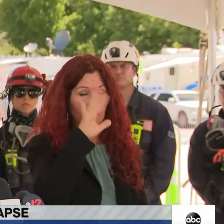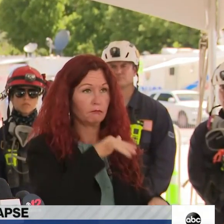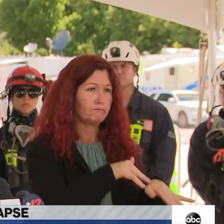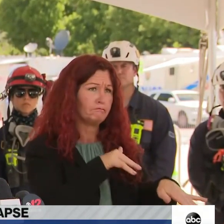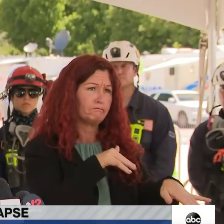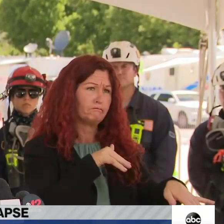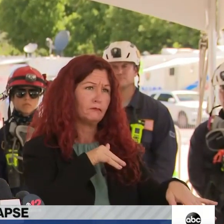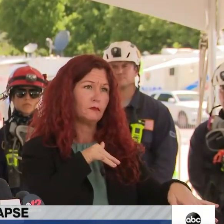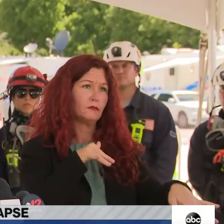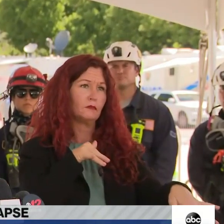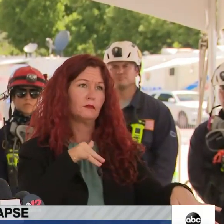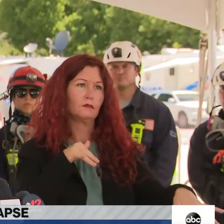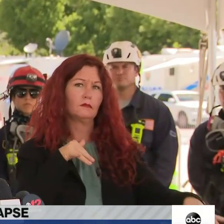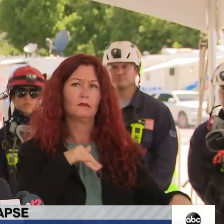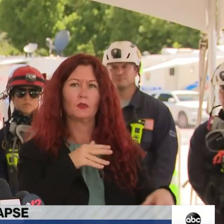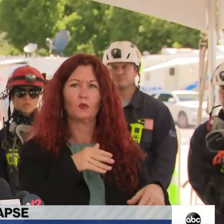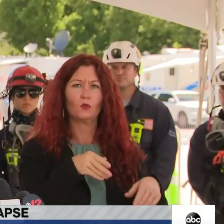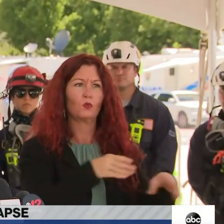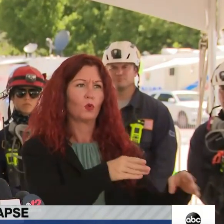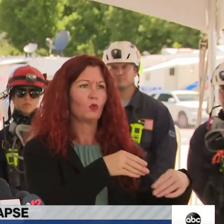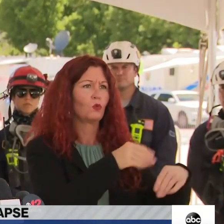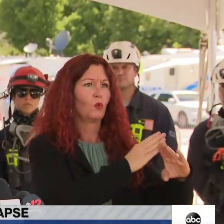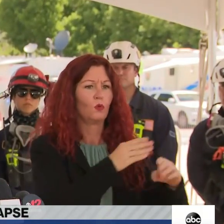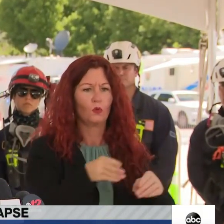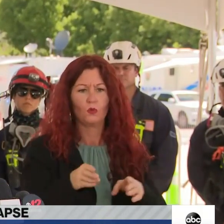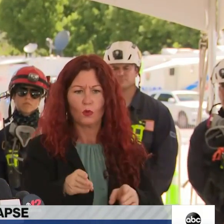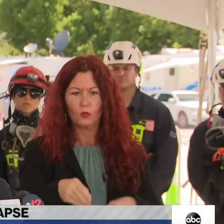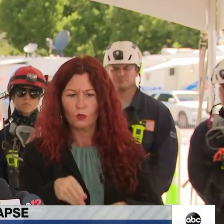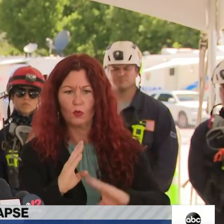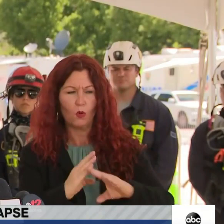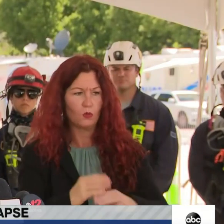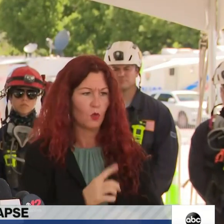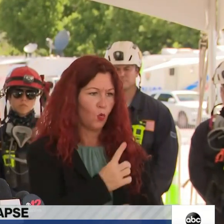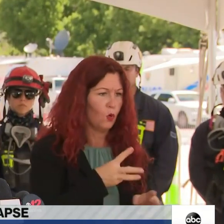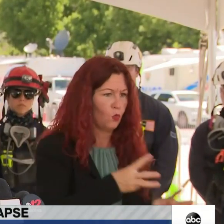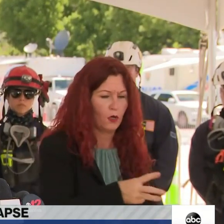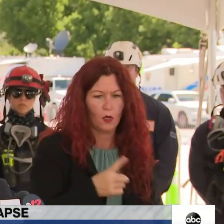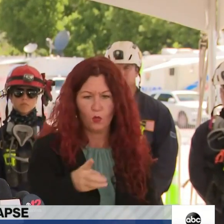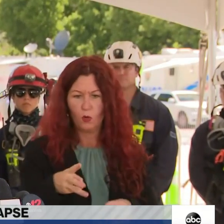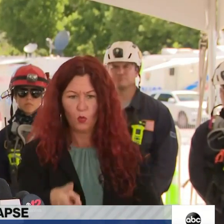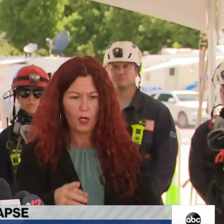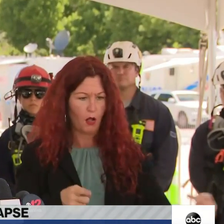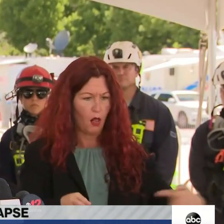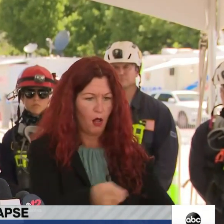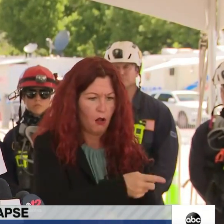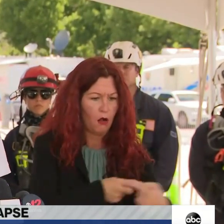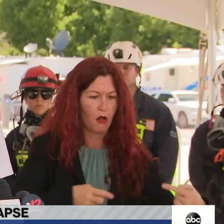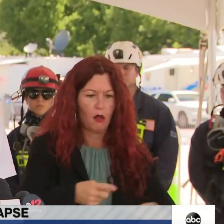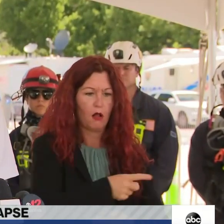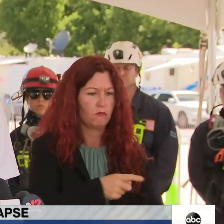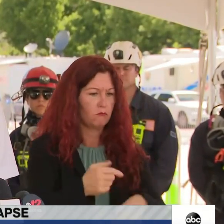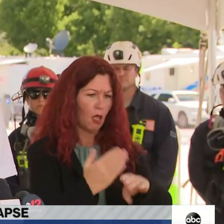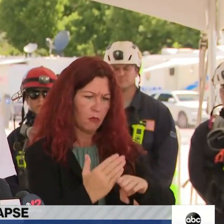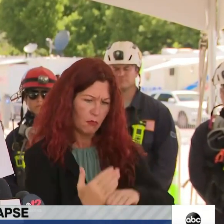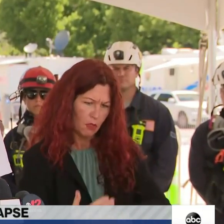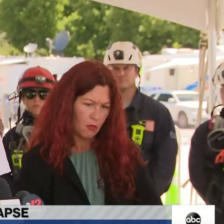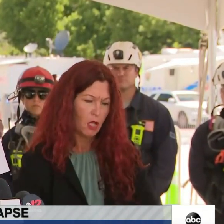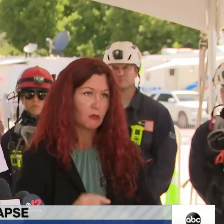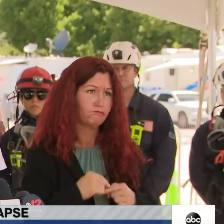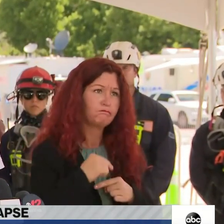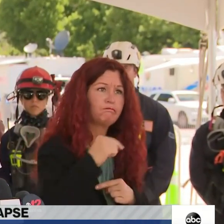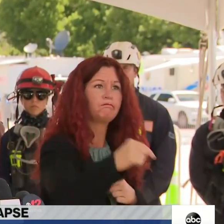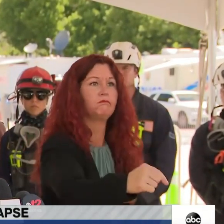especially for our residents. I had asked the manager, Andy Hyatt, and our police chief, Julio Yero, to